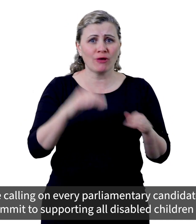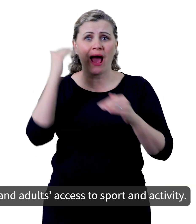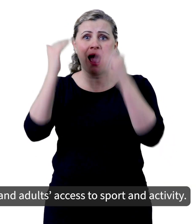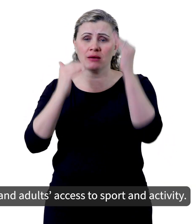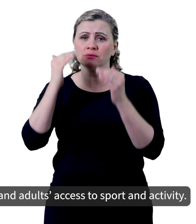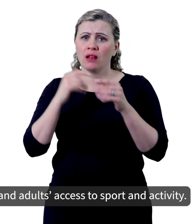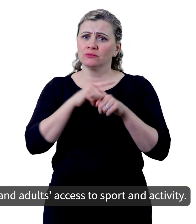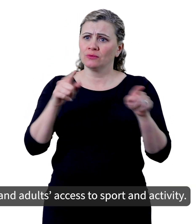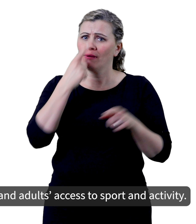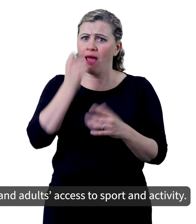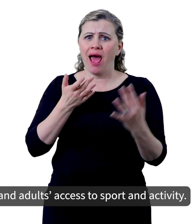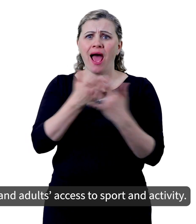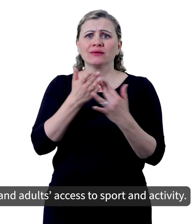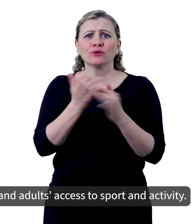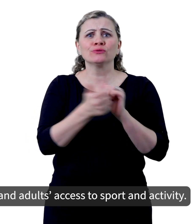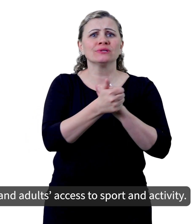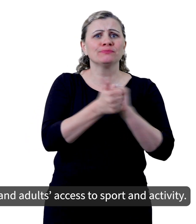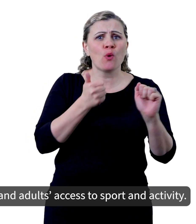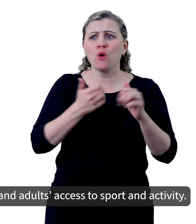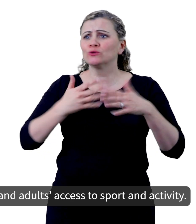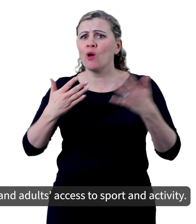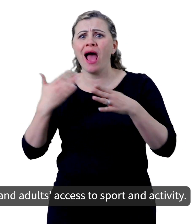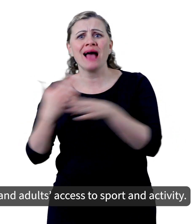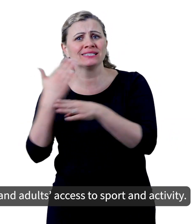and adults' access to sport and activity.